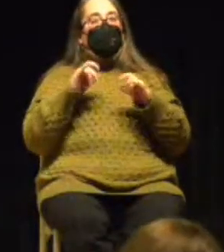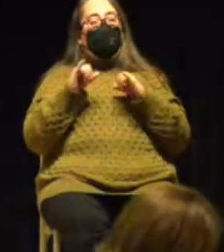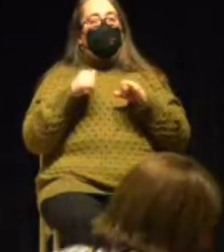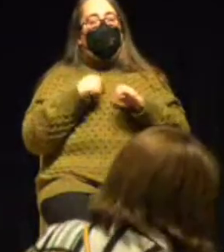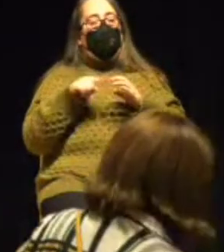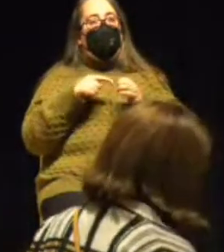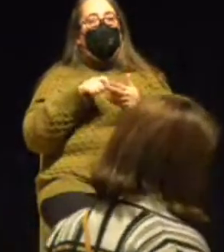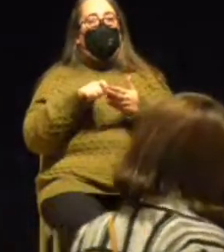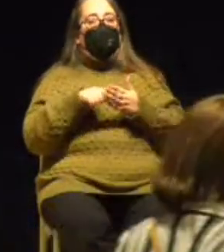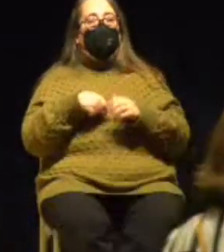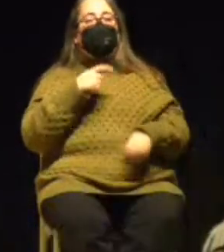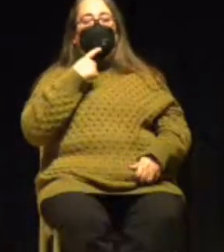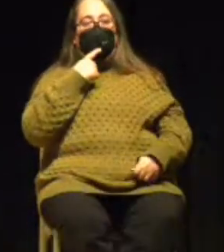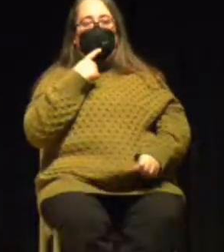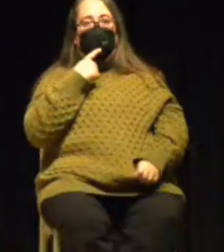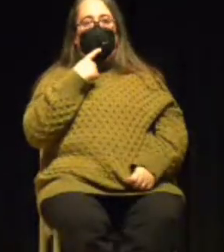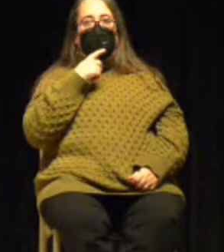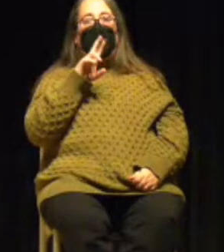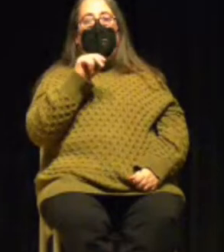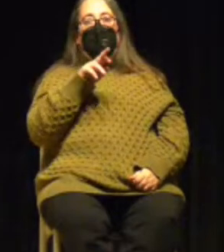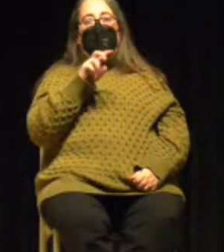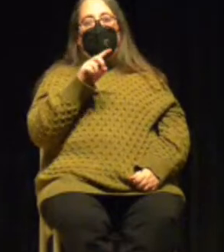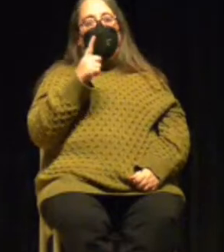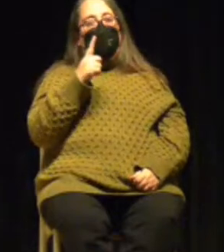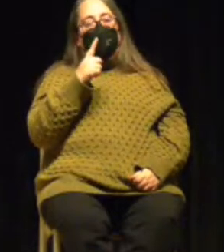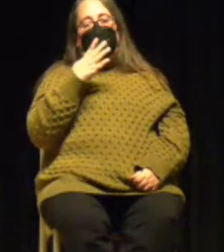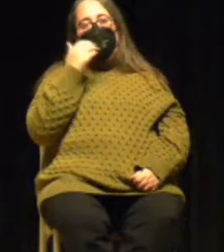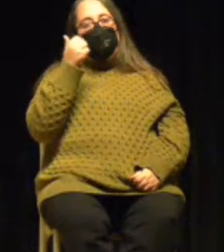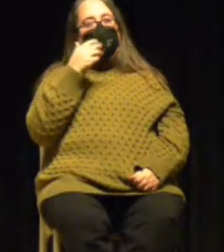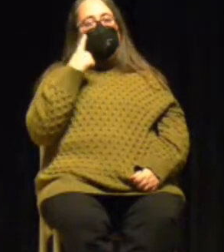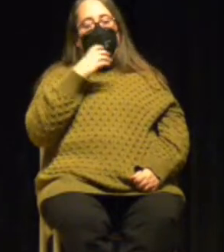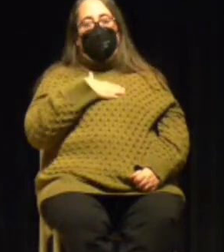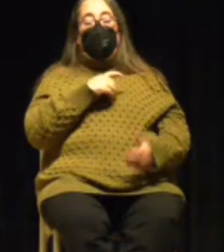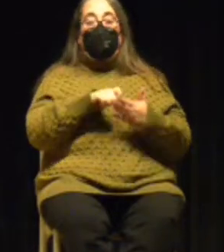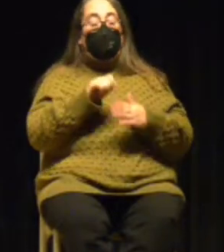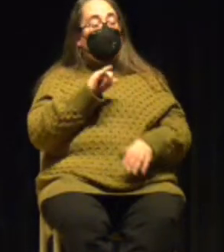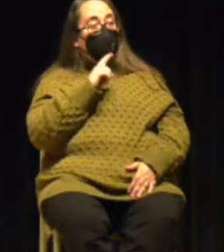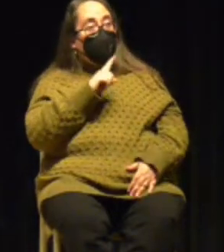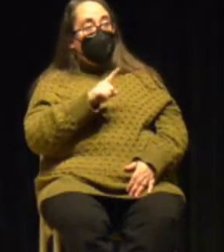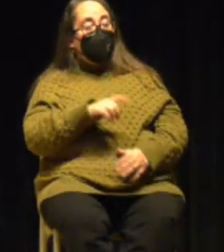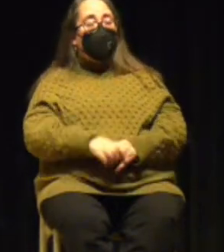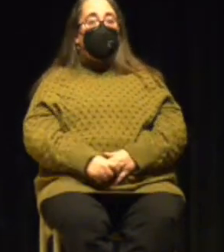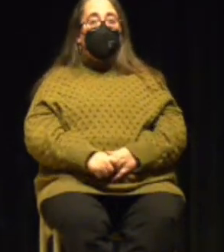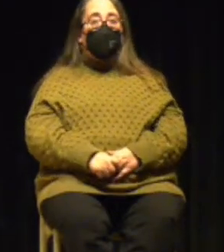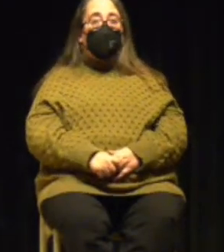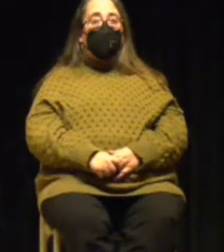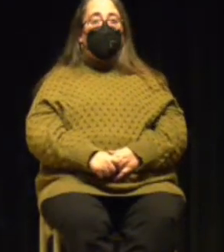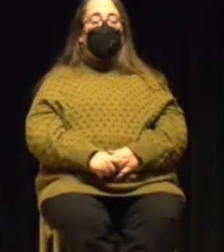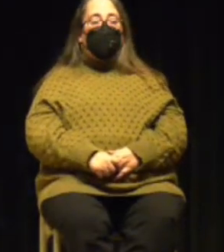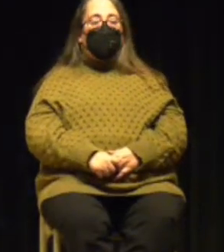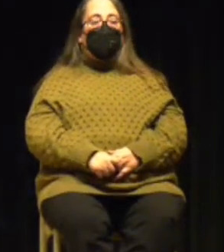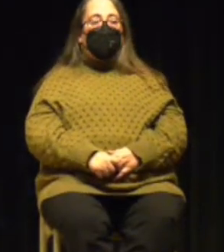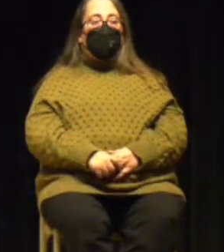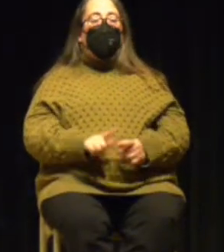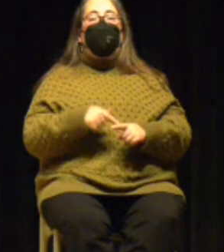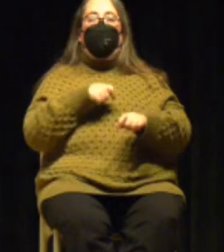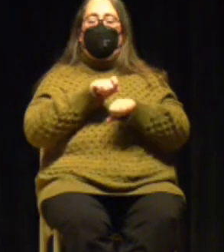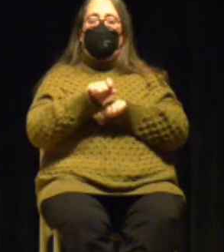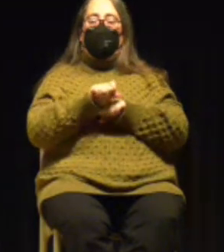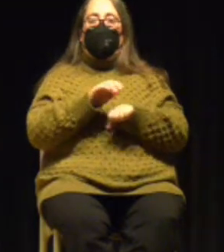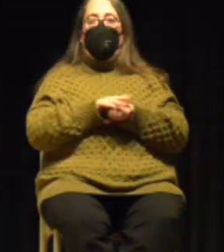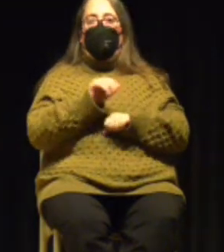about writing, I say that Undisclosed was one of the greatest things for my writing. Really? Because when I worked on